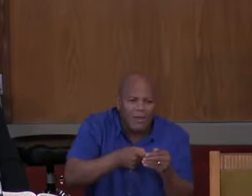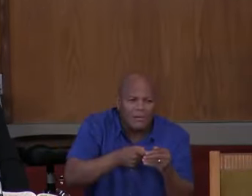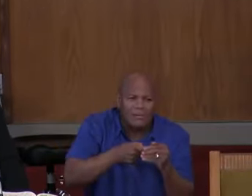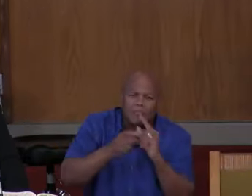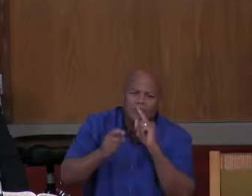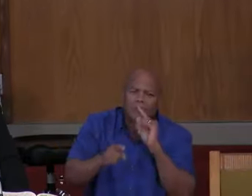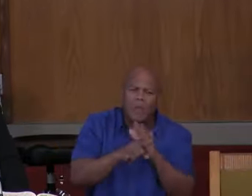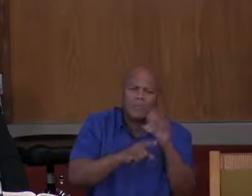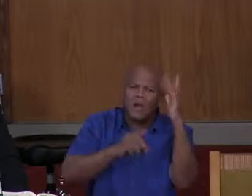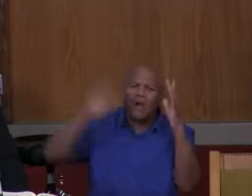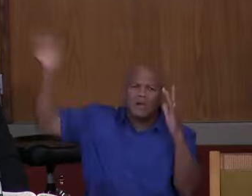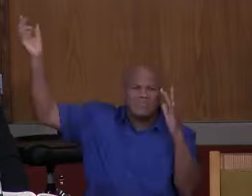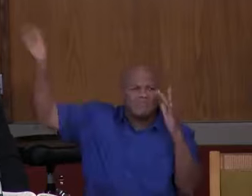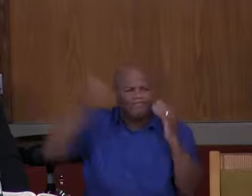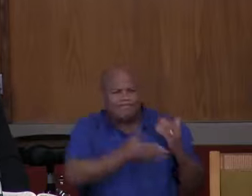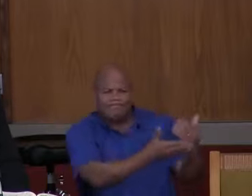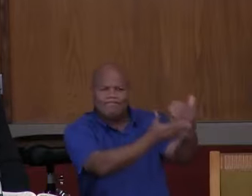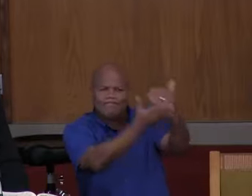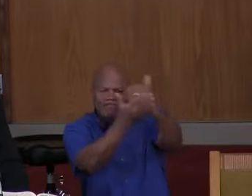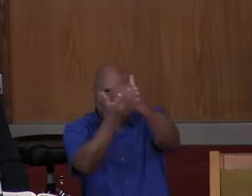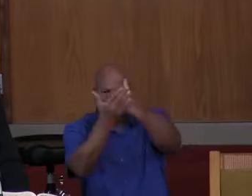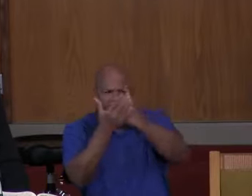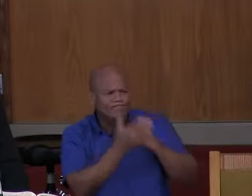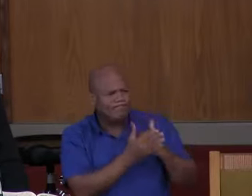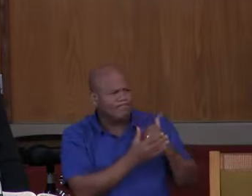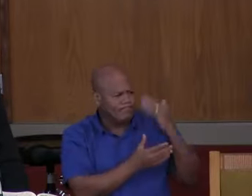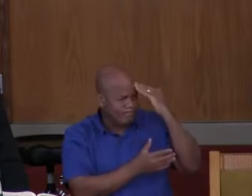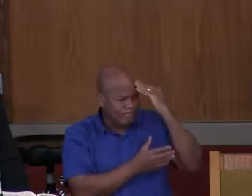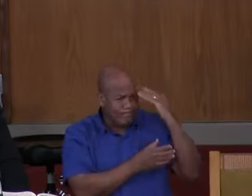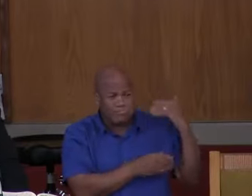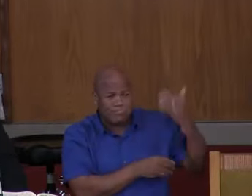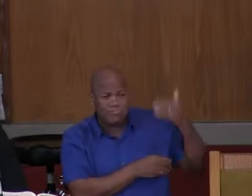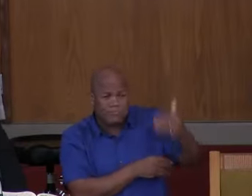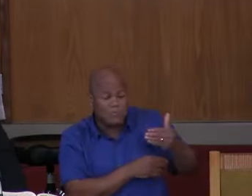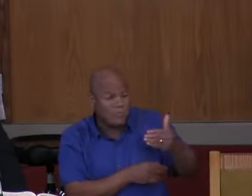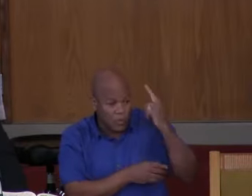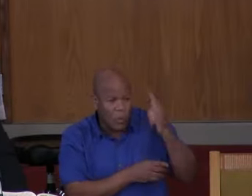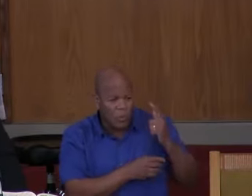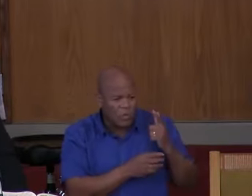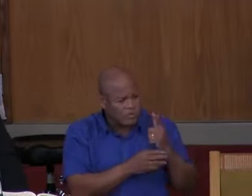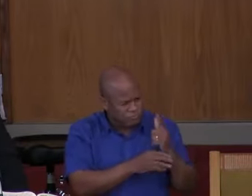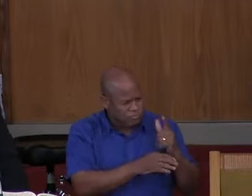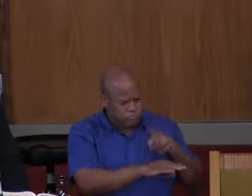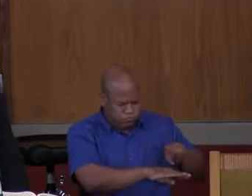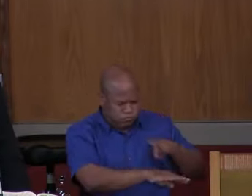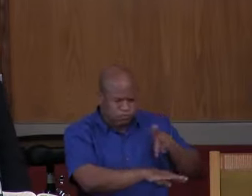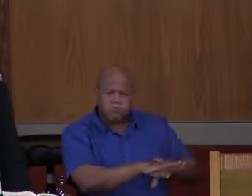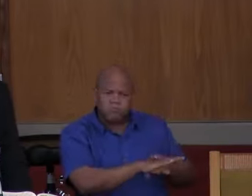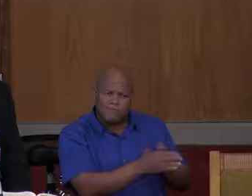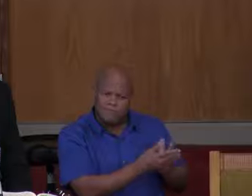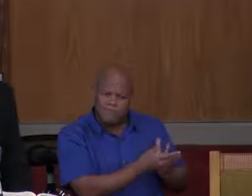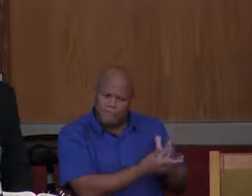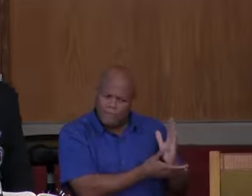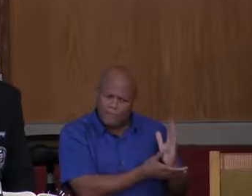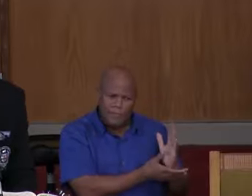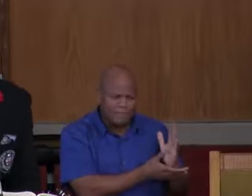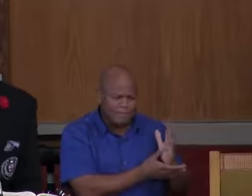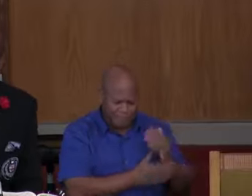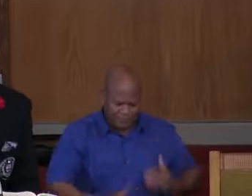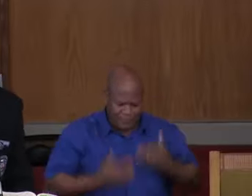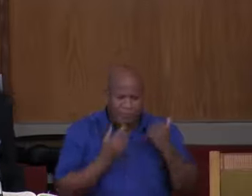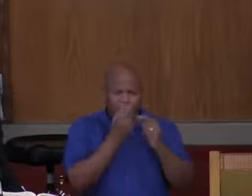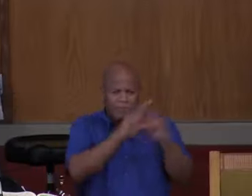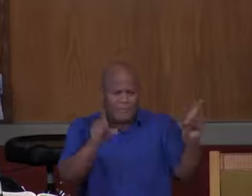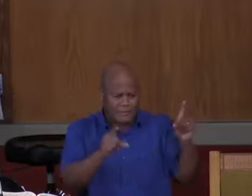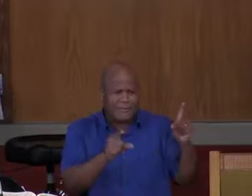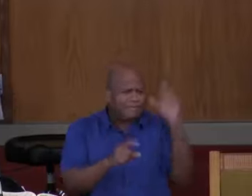the inalienable. We see it in our Constitution, in certain inalienable rights, life, liberty, and the pursuit of happiness, meaning it was